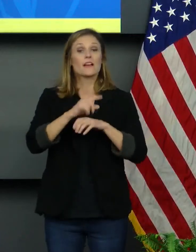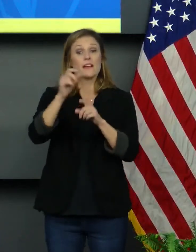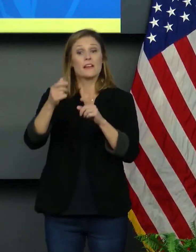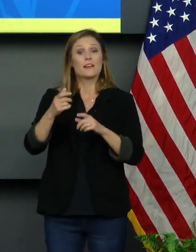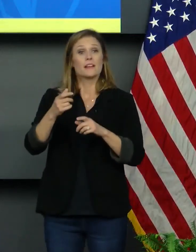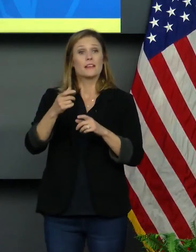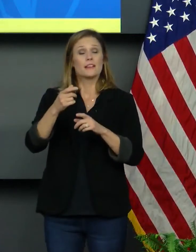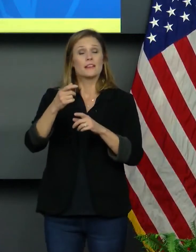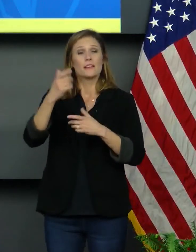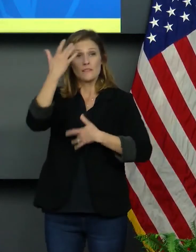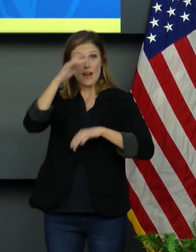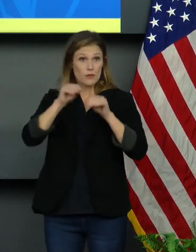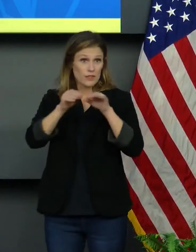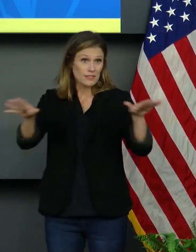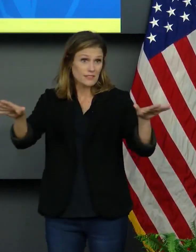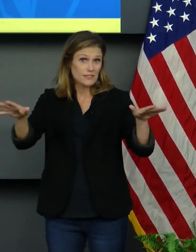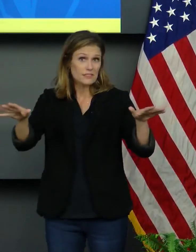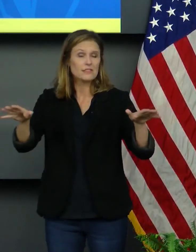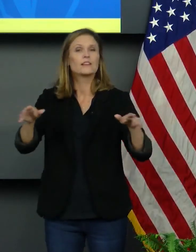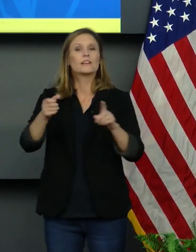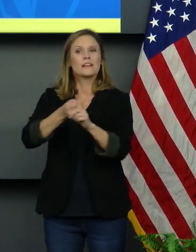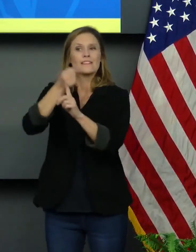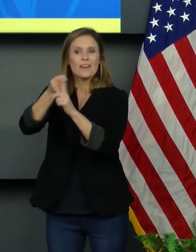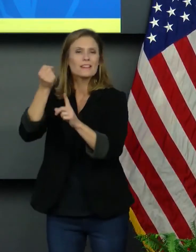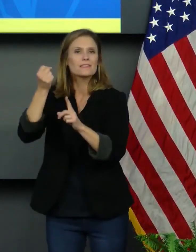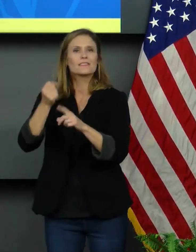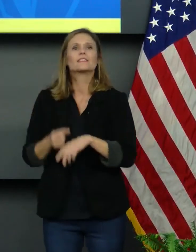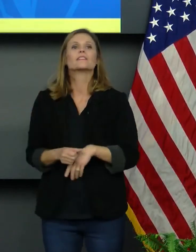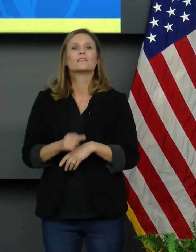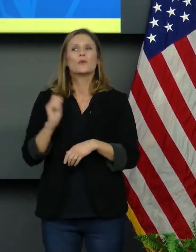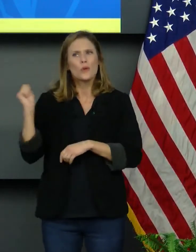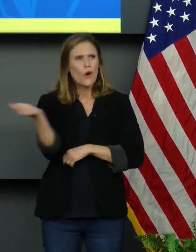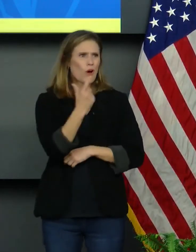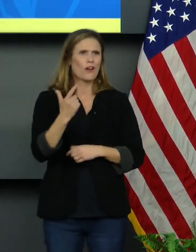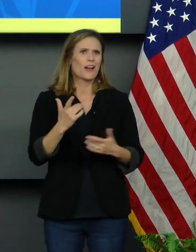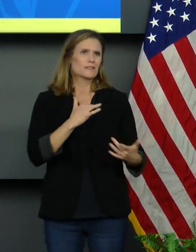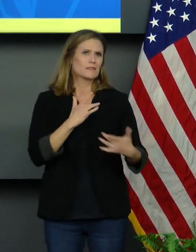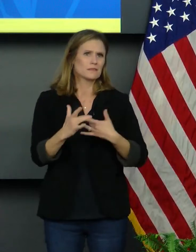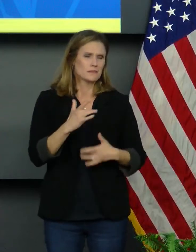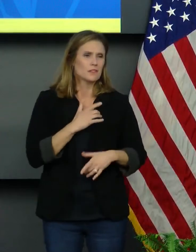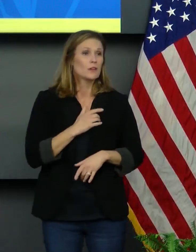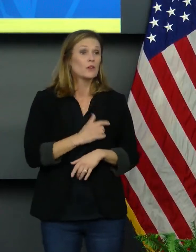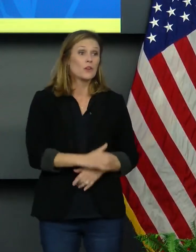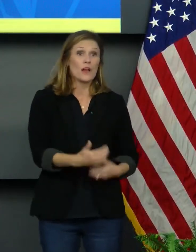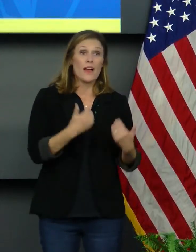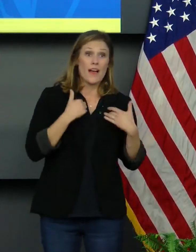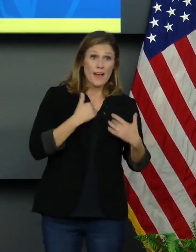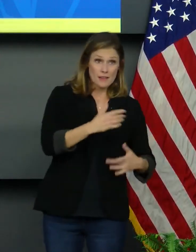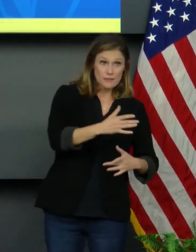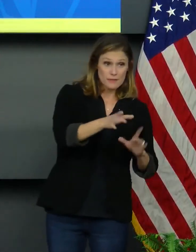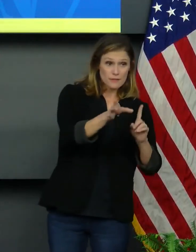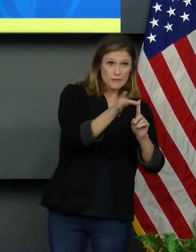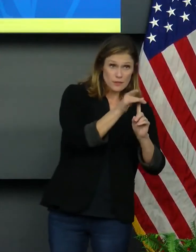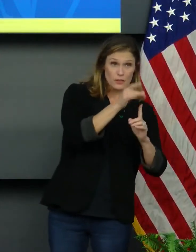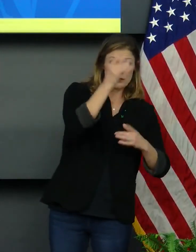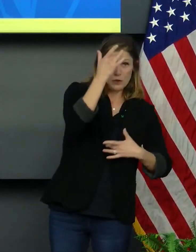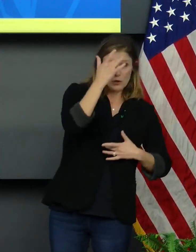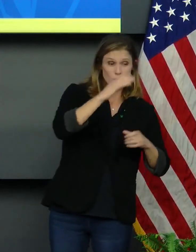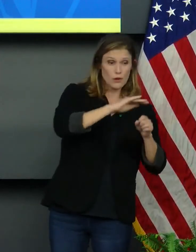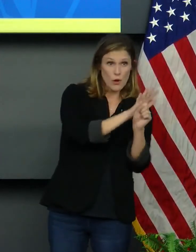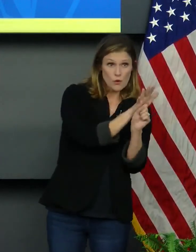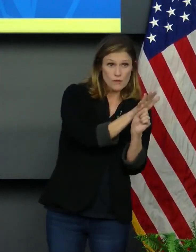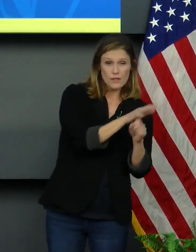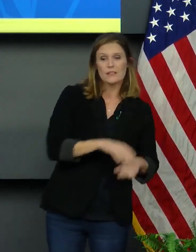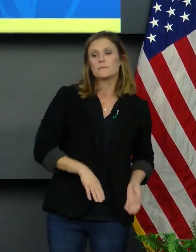from the virus. And that's why we all have to be concerned, whether you have COVID or know somebody that has COVID or not. It's affecting those who aren't able to